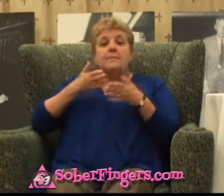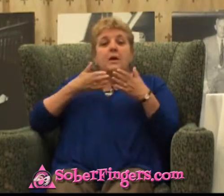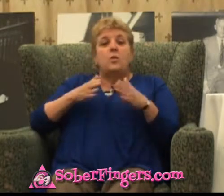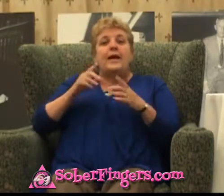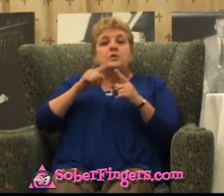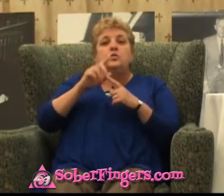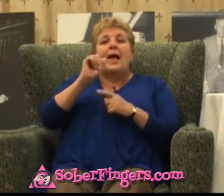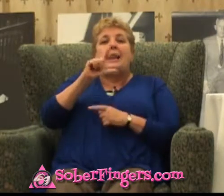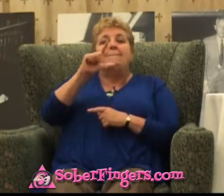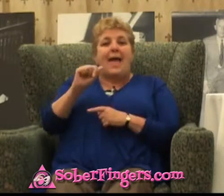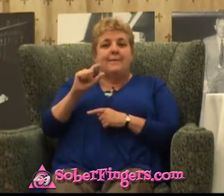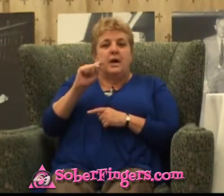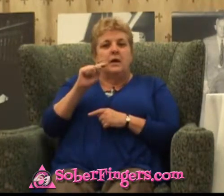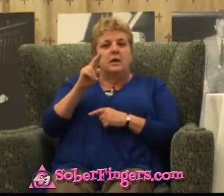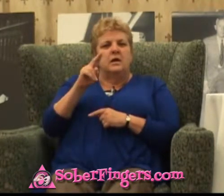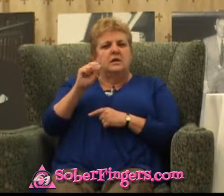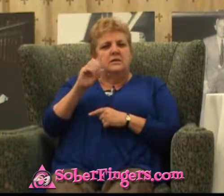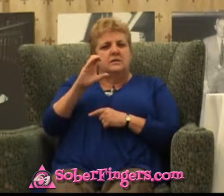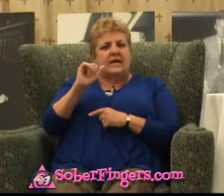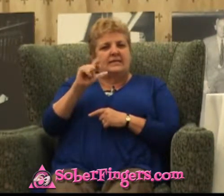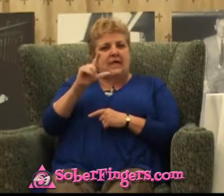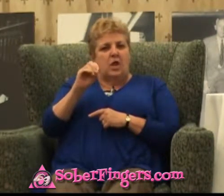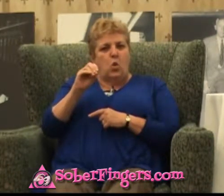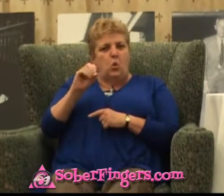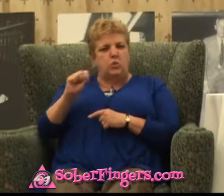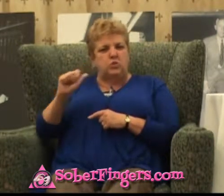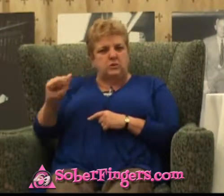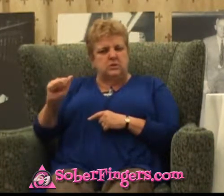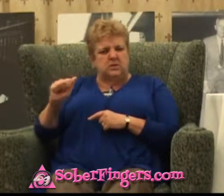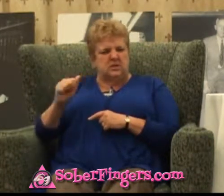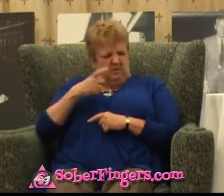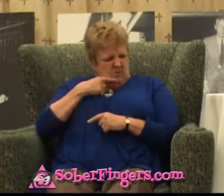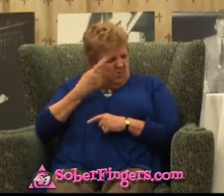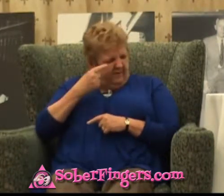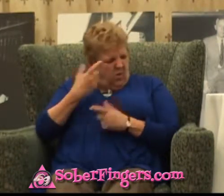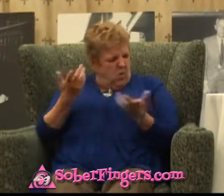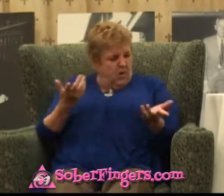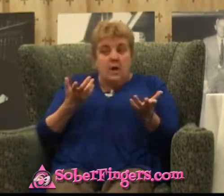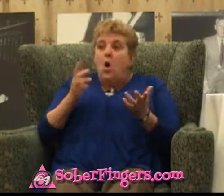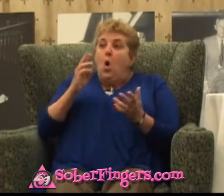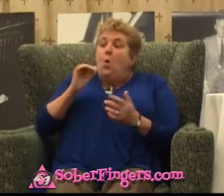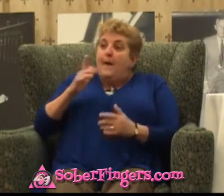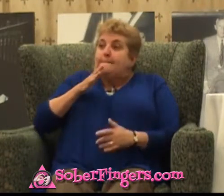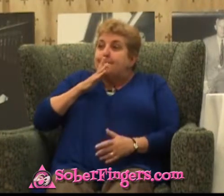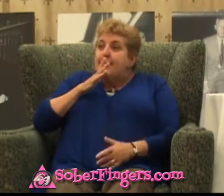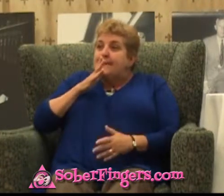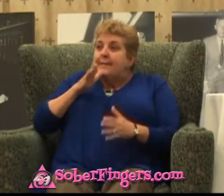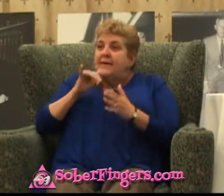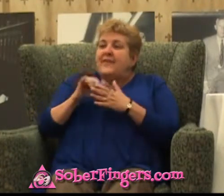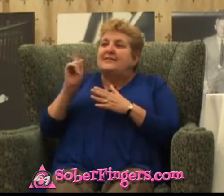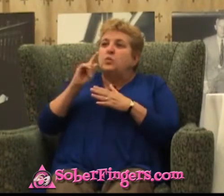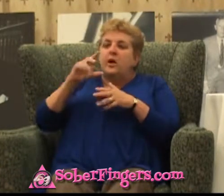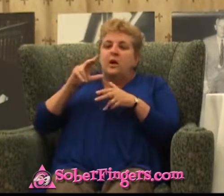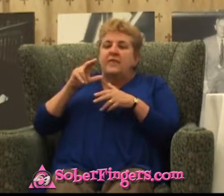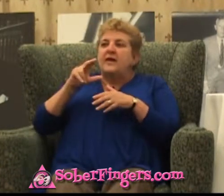Alabama. And I said, Tuscaloosa, Alabama, what are you doing? And he said, well, Mom, that's where that tornado leveled the town